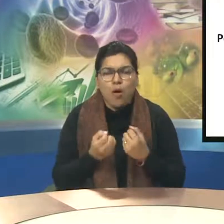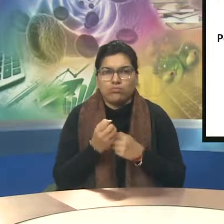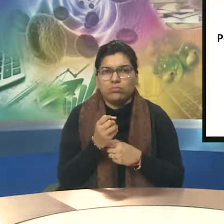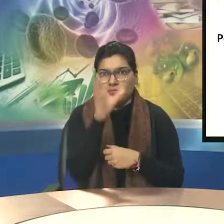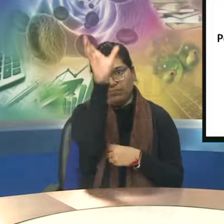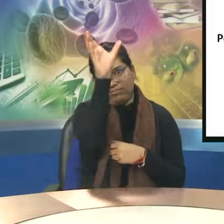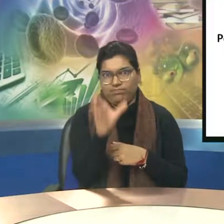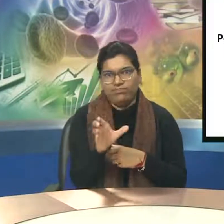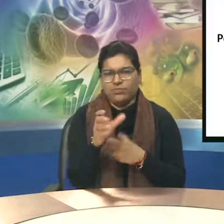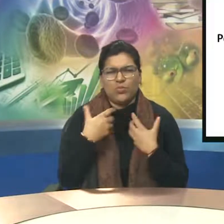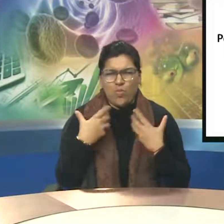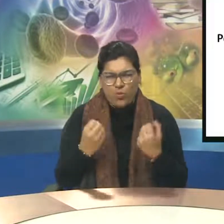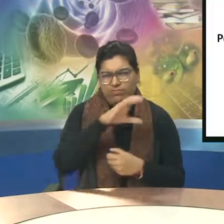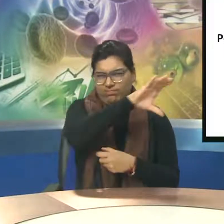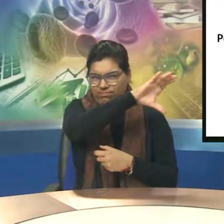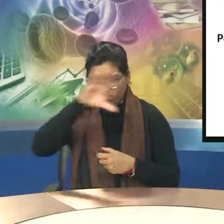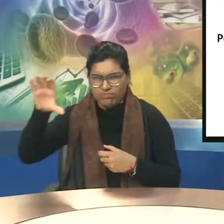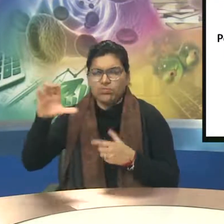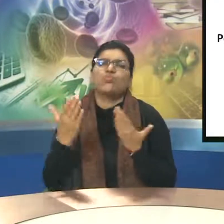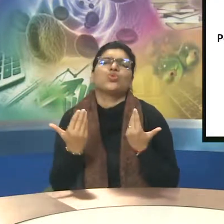Now, the orientation.